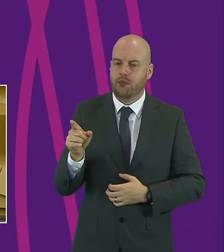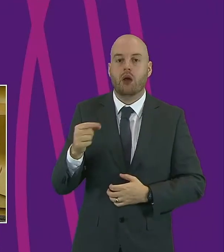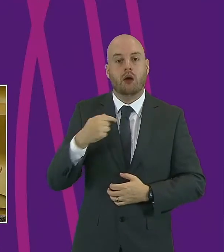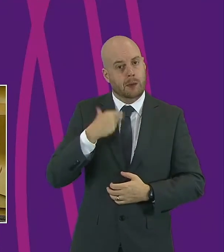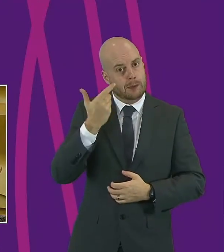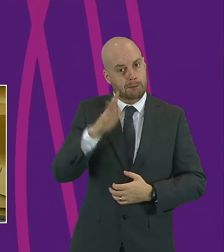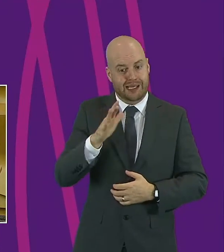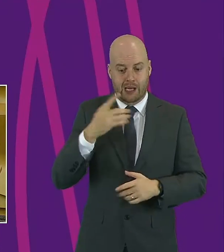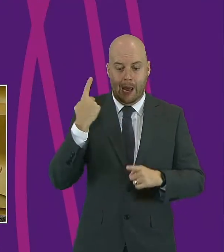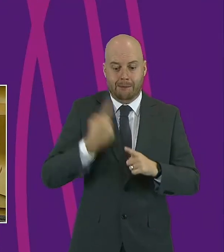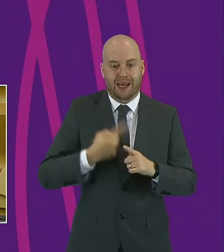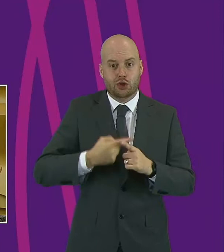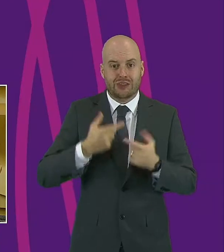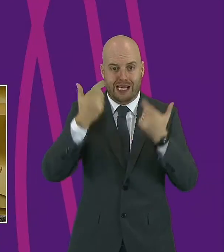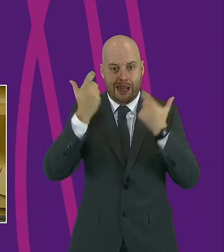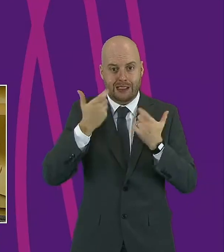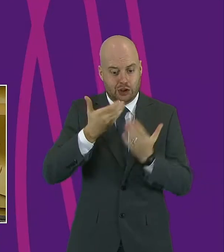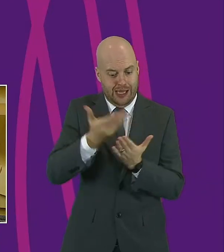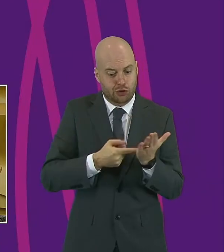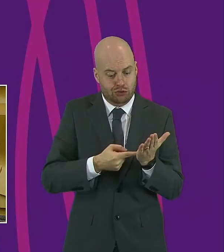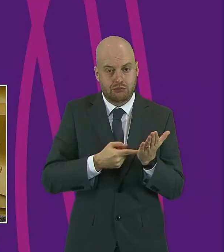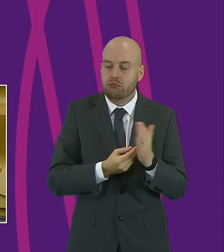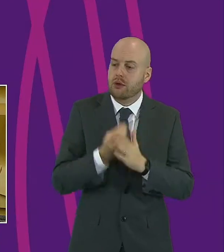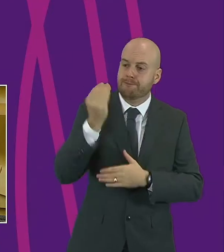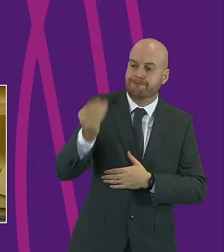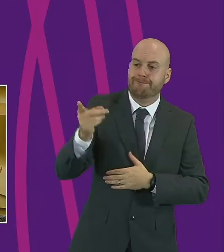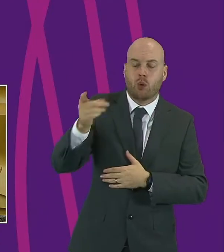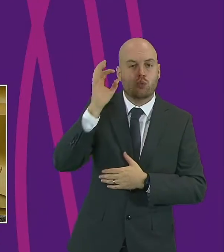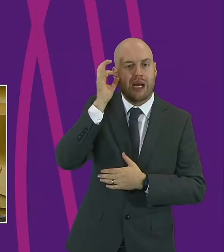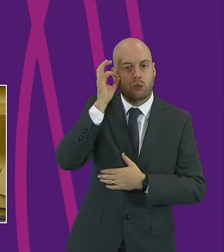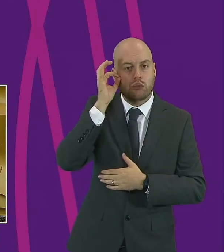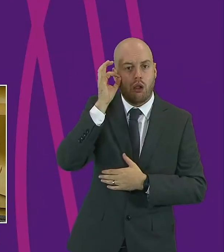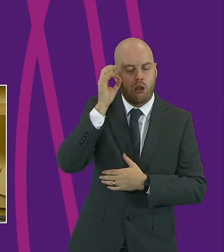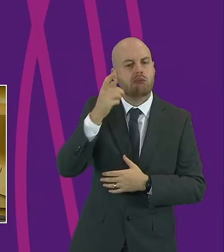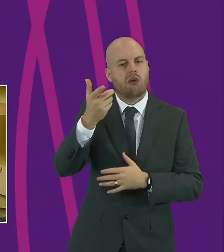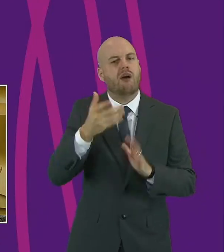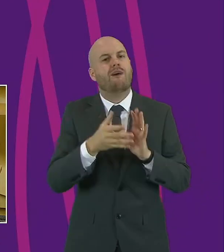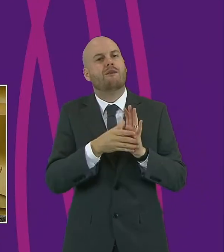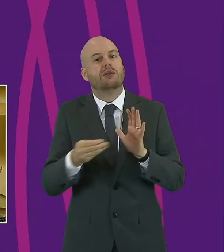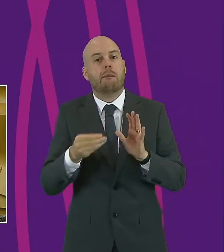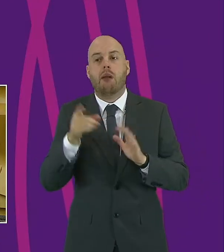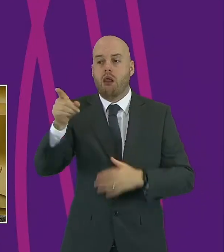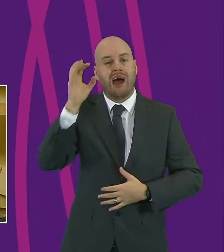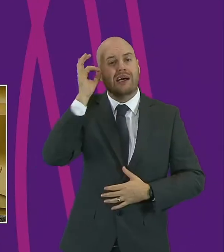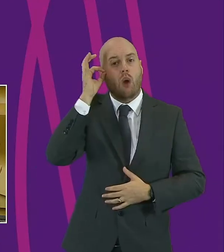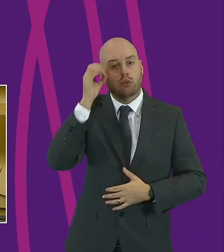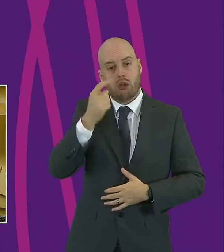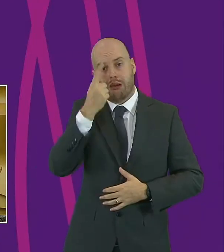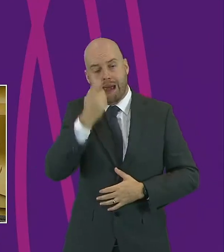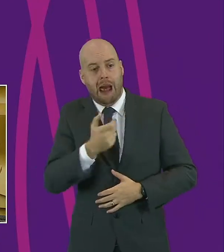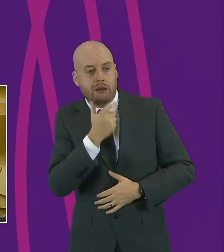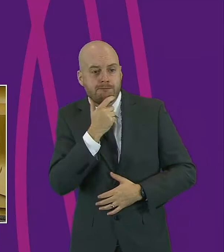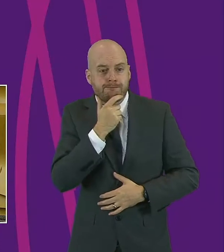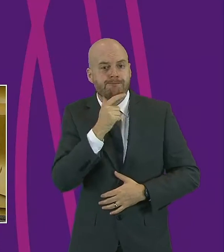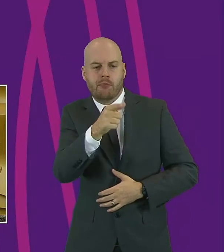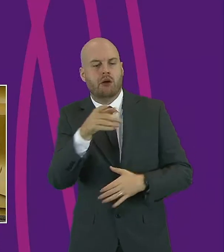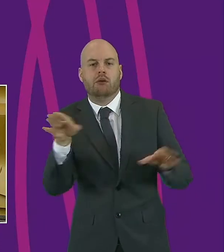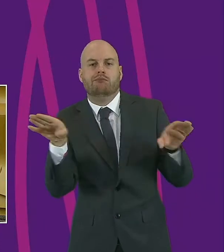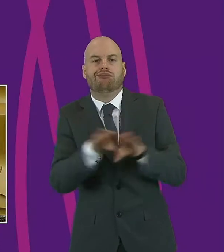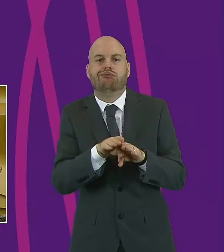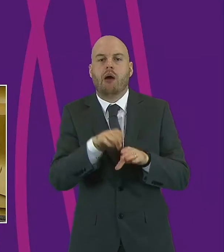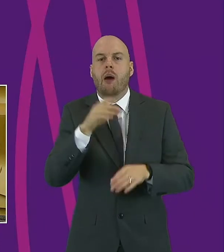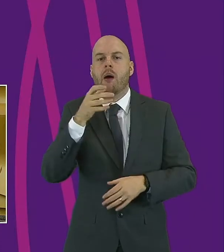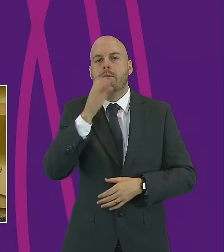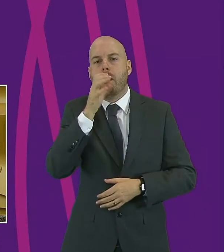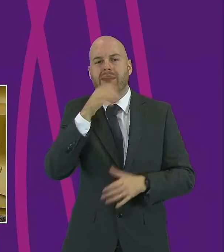issue directions in respect of a class of premises, for example, directions to close all pubs in a particular postcode.